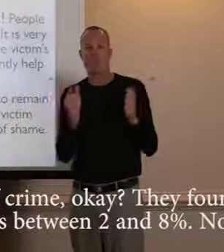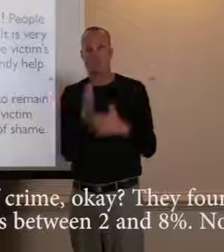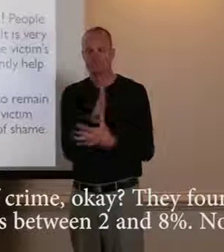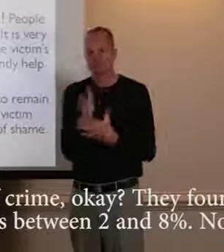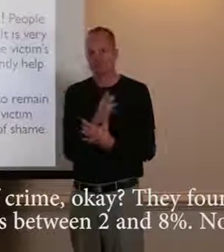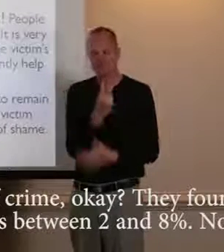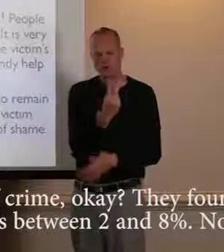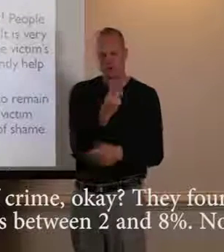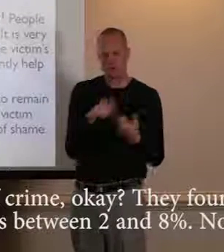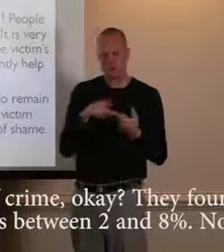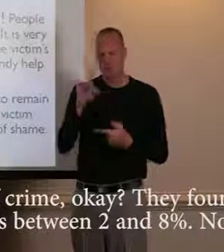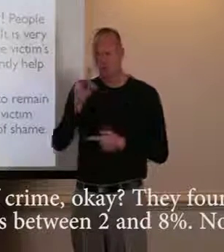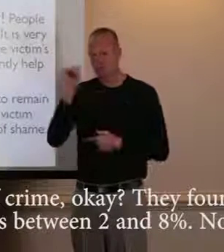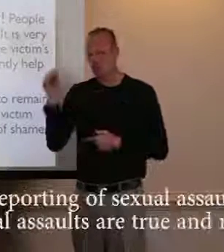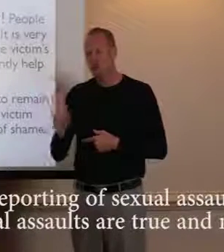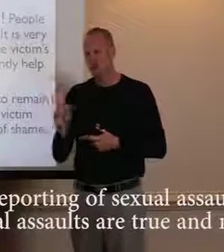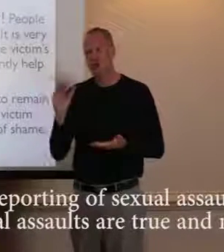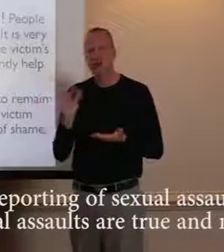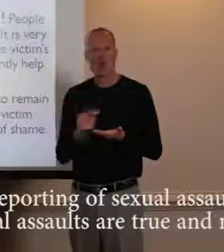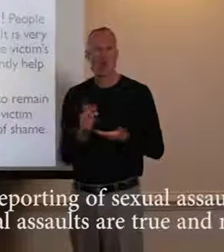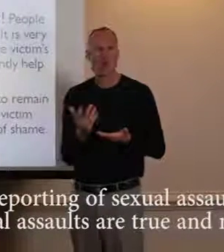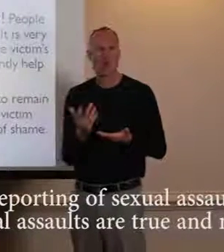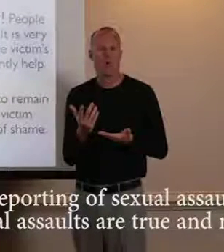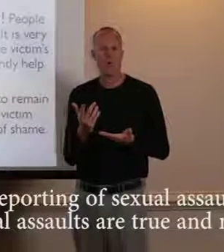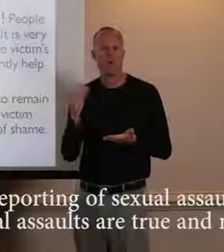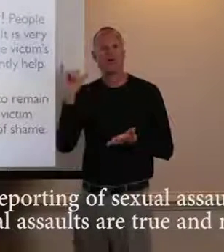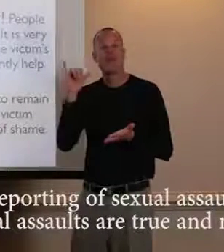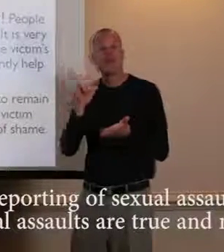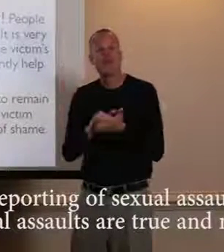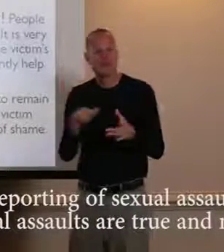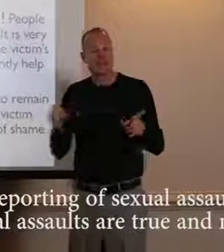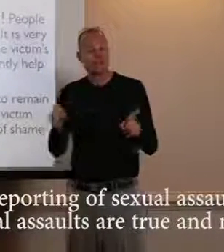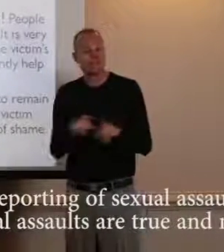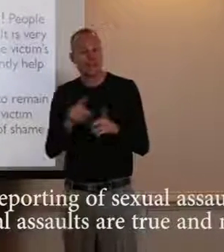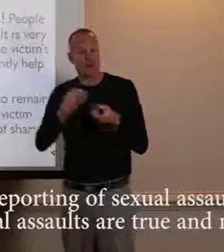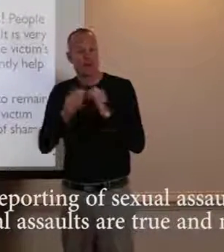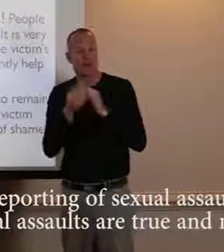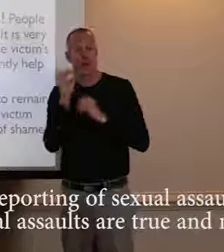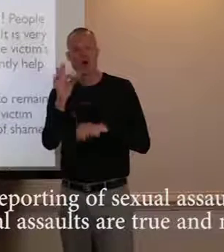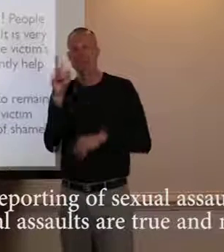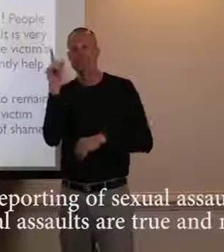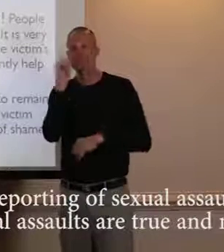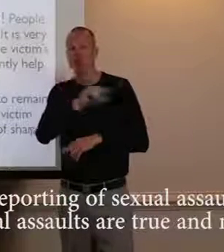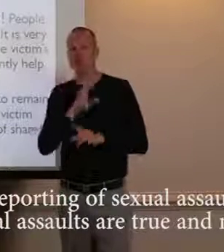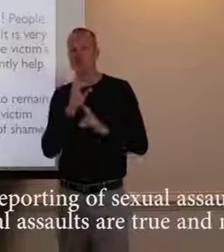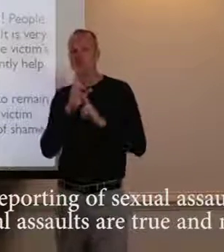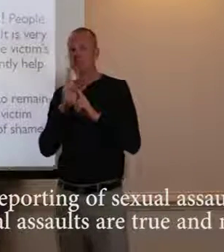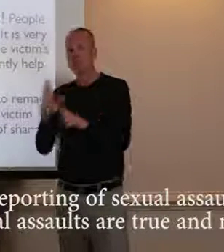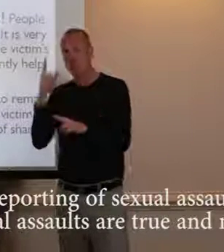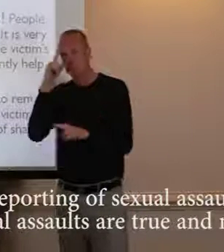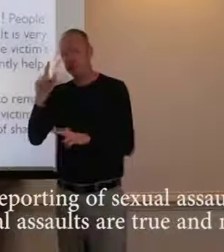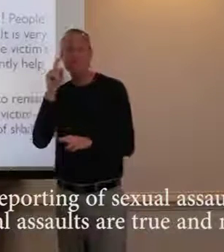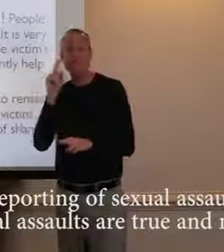8%. Now, that is the same rate of false reporting of sexual assault. So